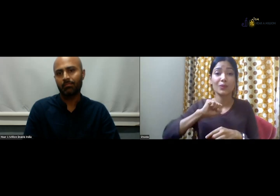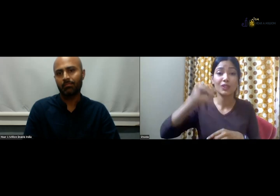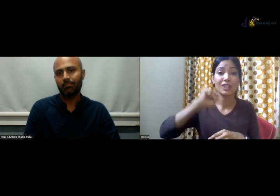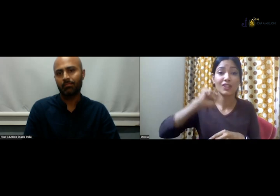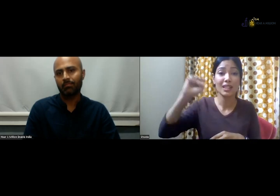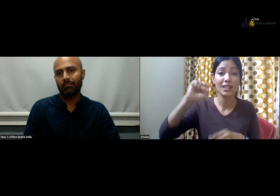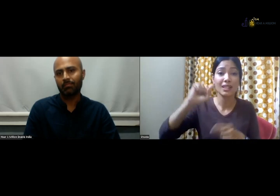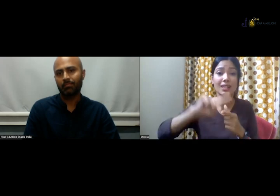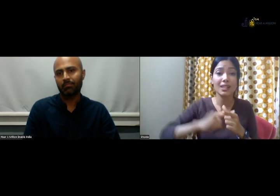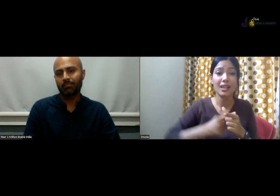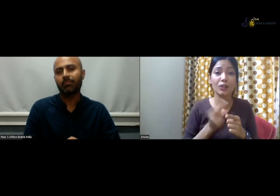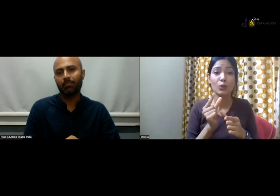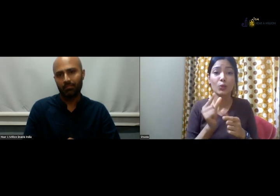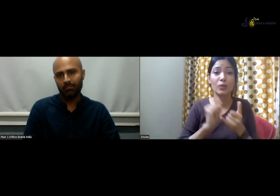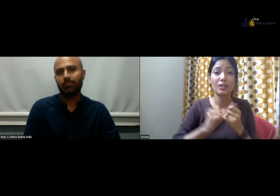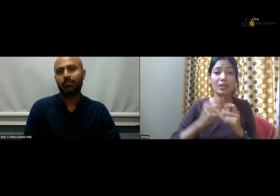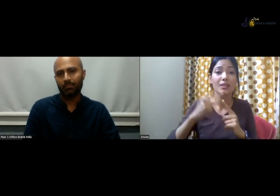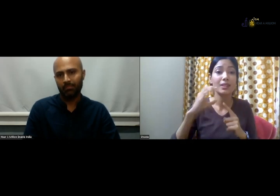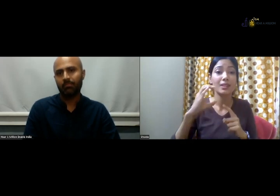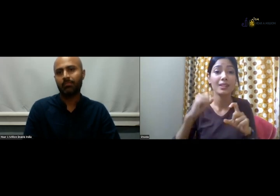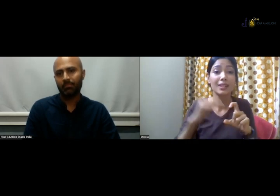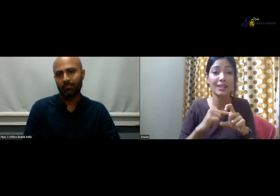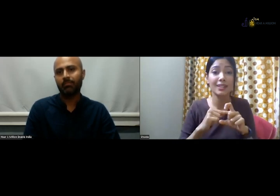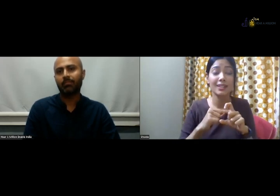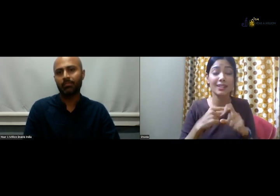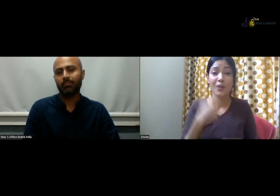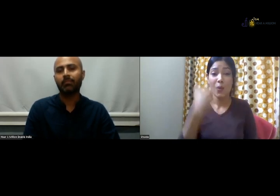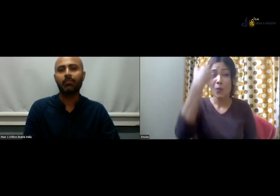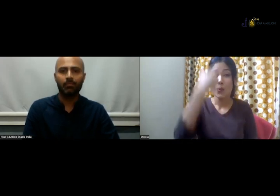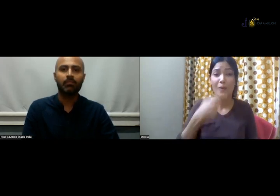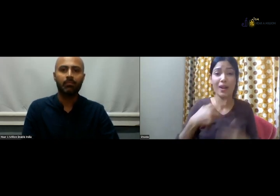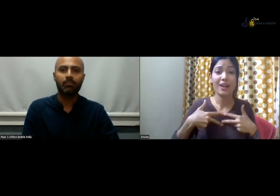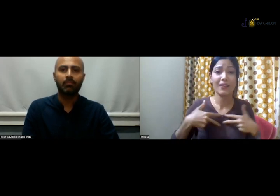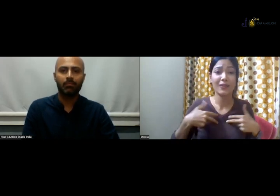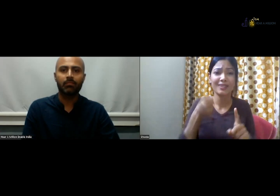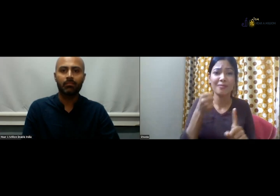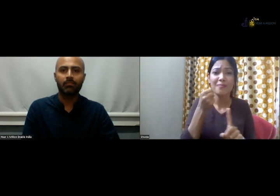all together have to do that. They all have to, do